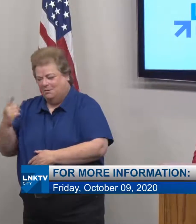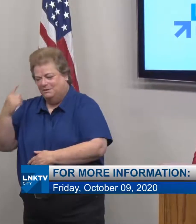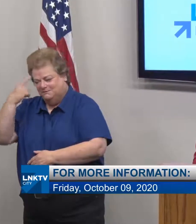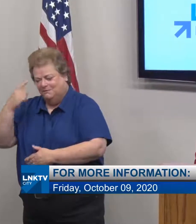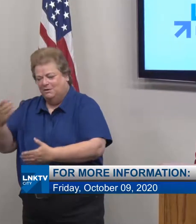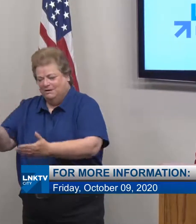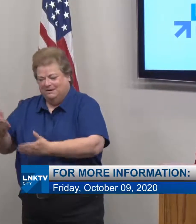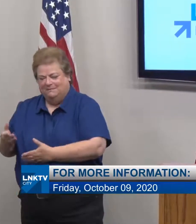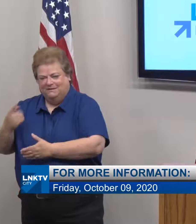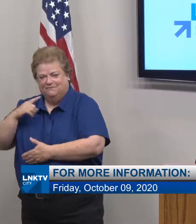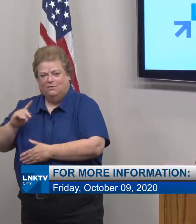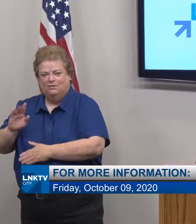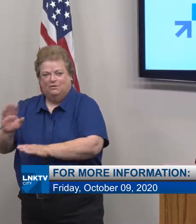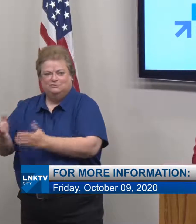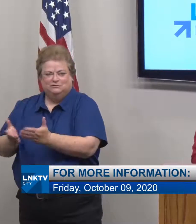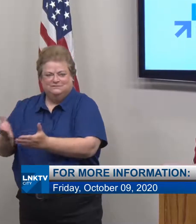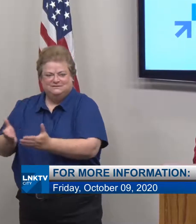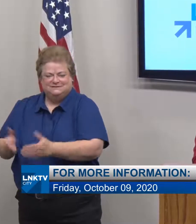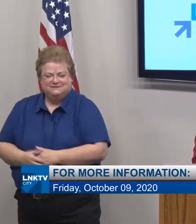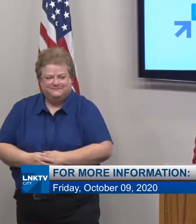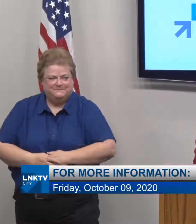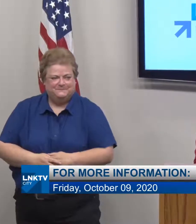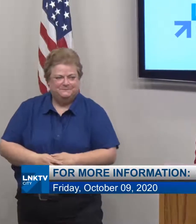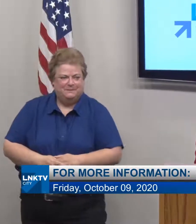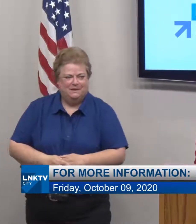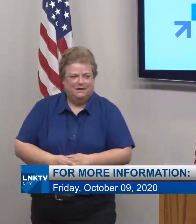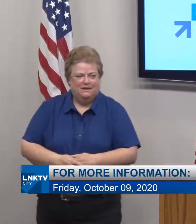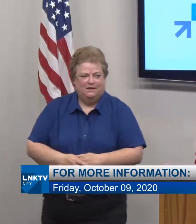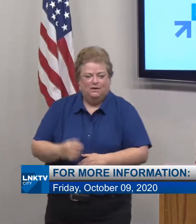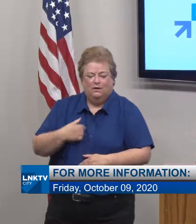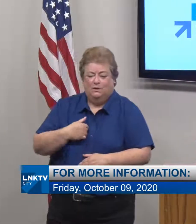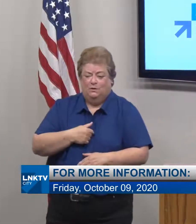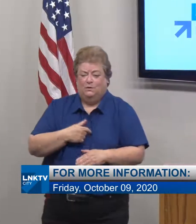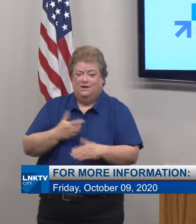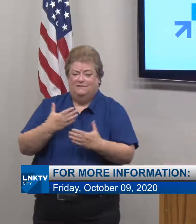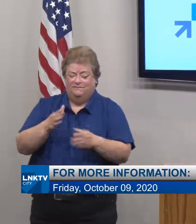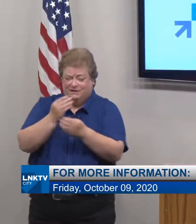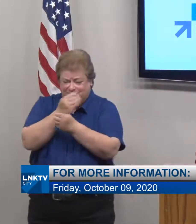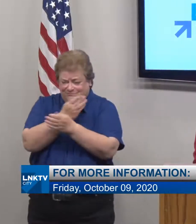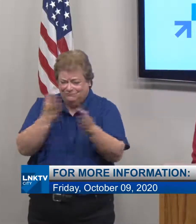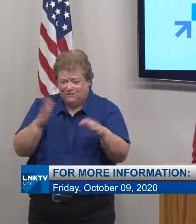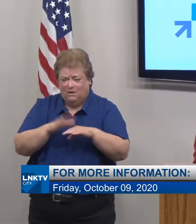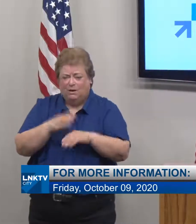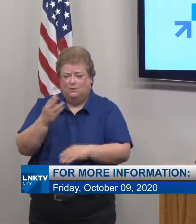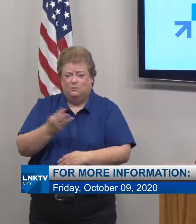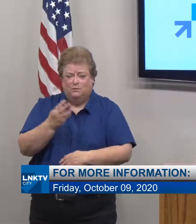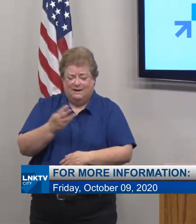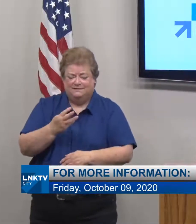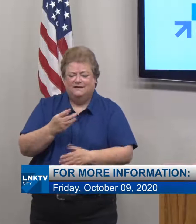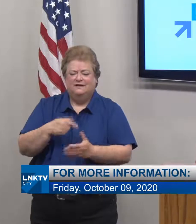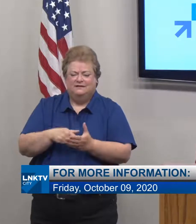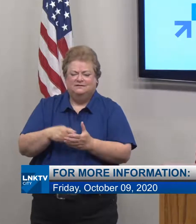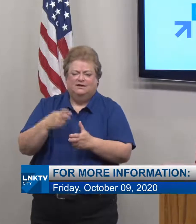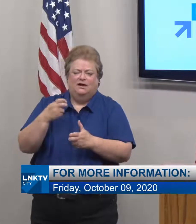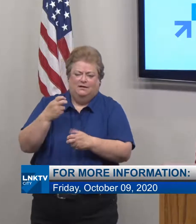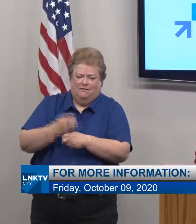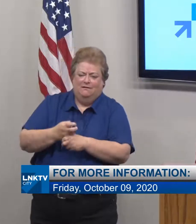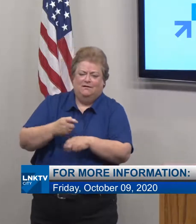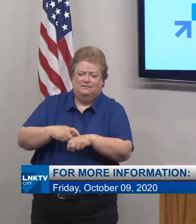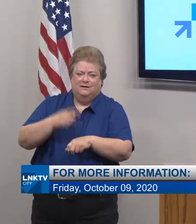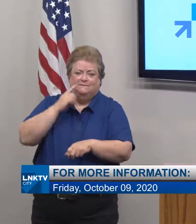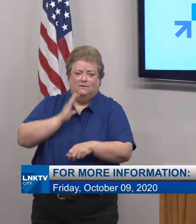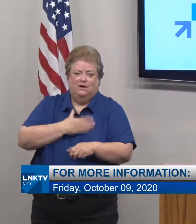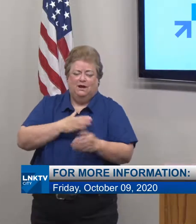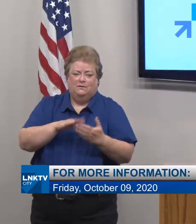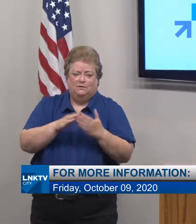offer your services. As we shared on Wednesday this week, this has been a difficult time for our community with